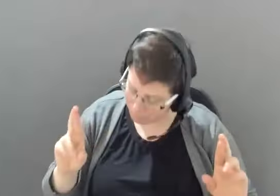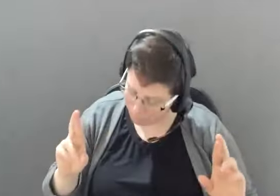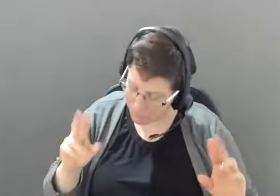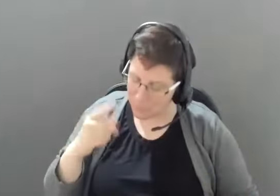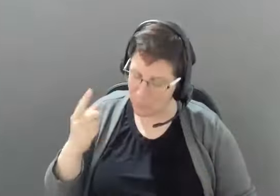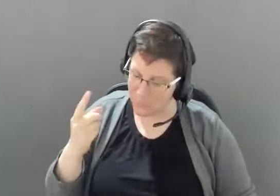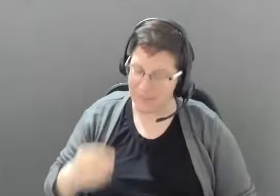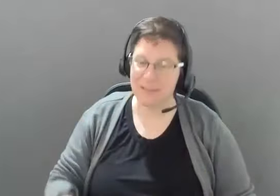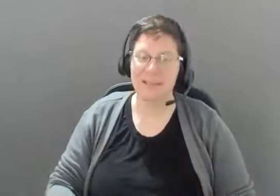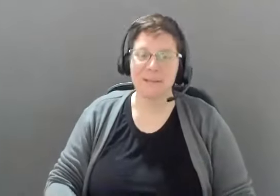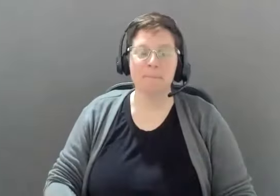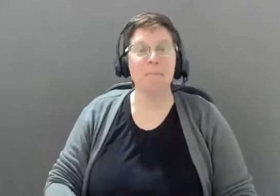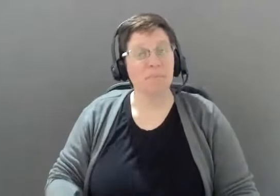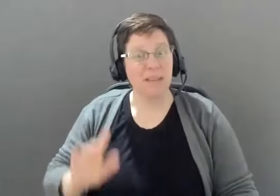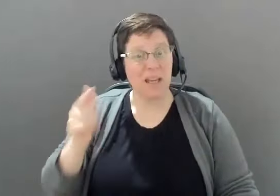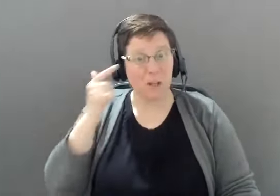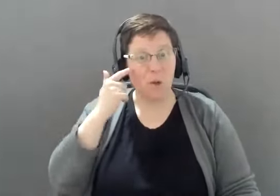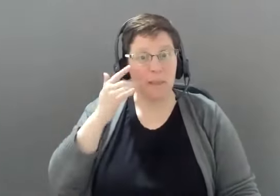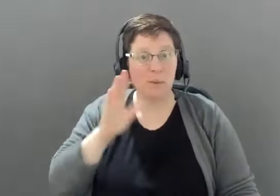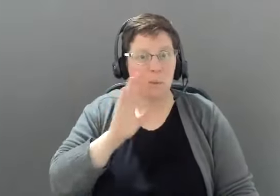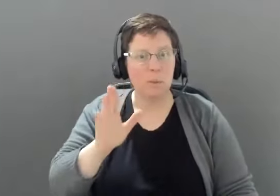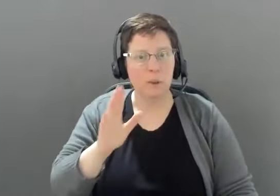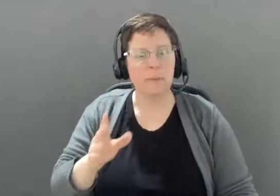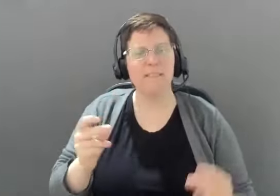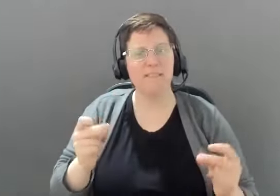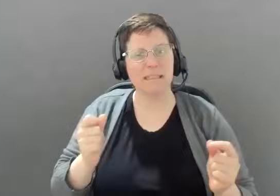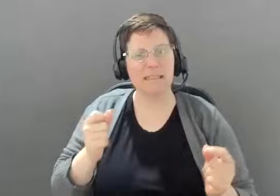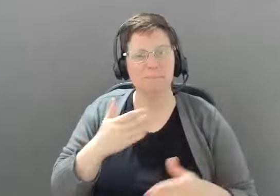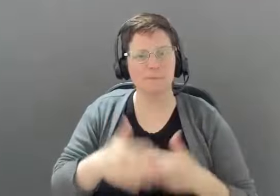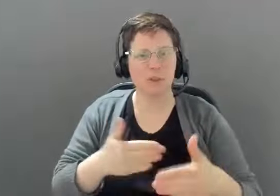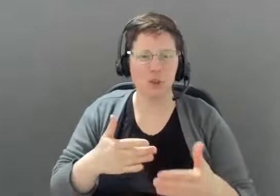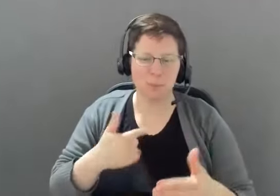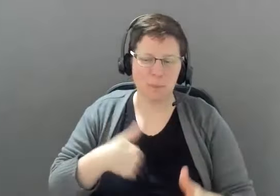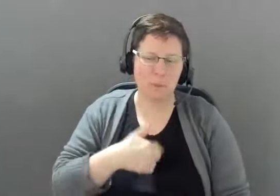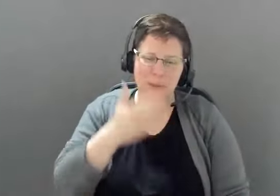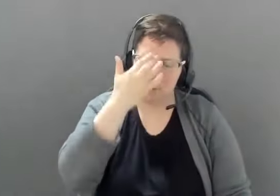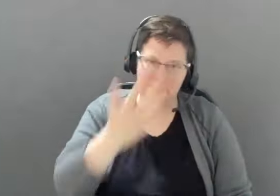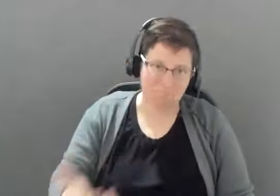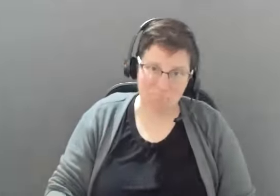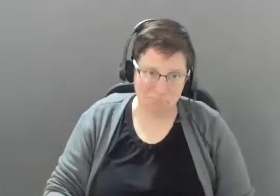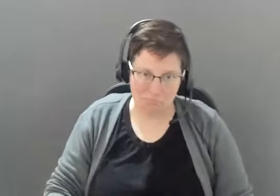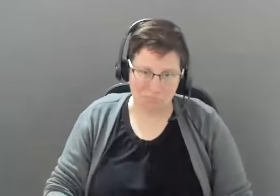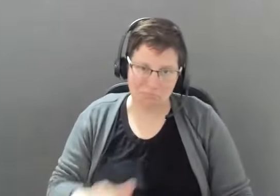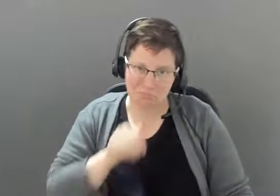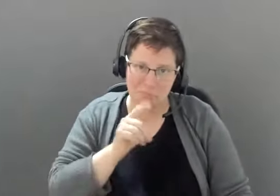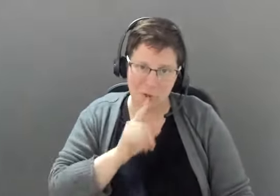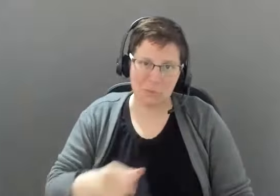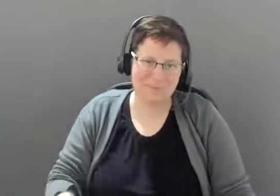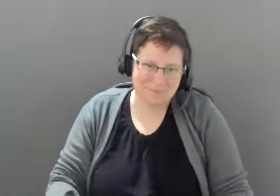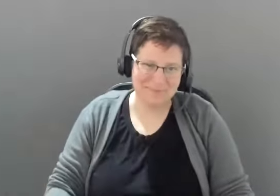that government will be quick and efficient at that sort of thing, but we know that that's just not always how things happen. So,